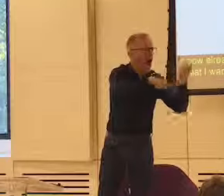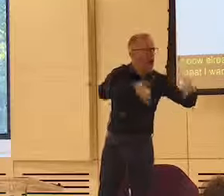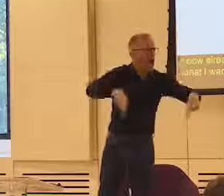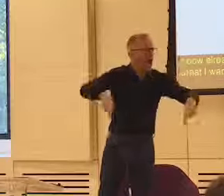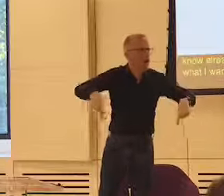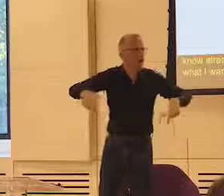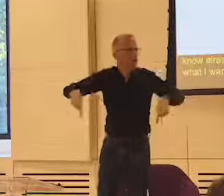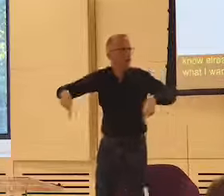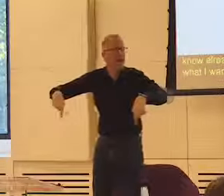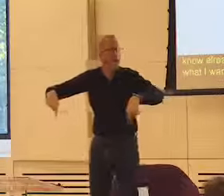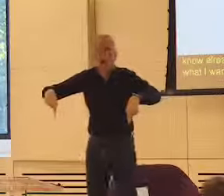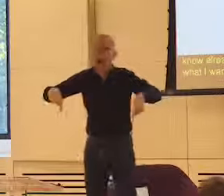What year are we this year?